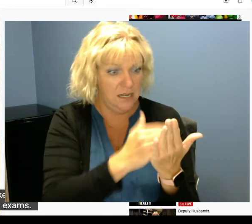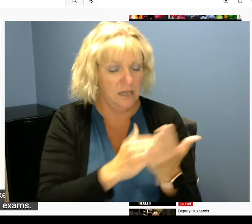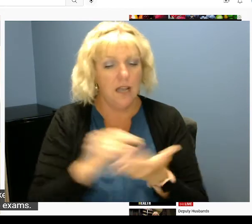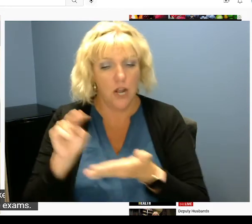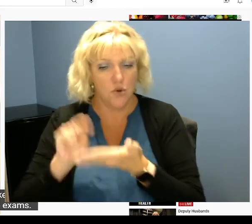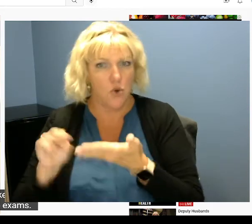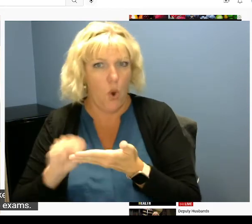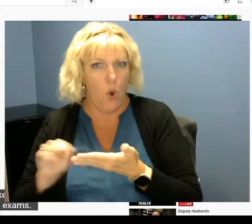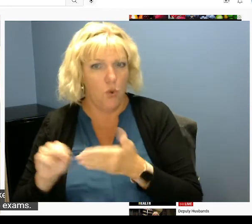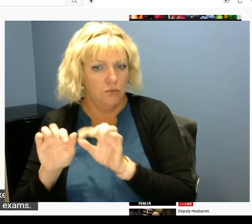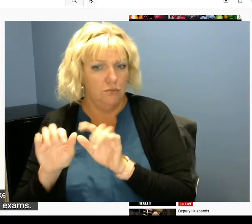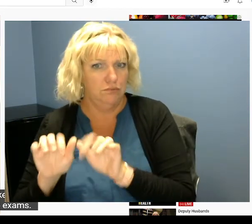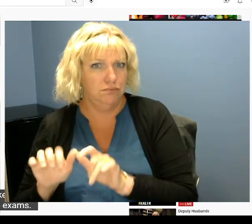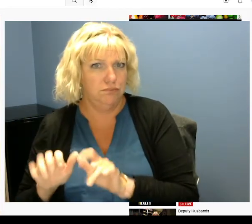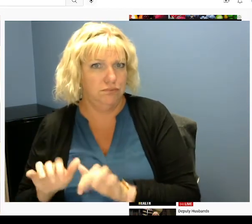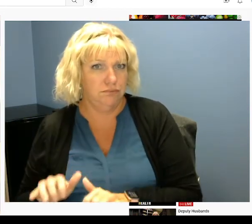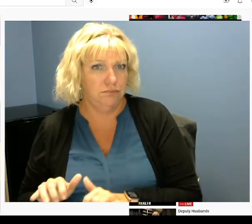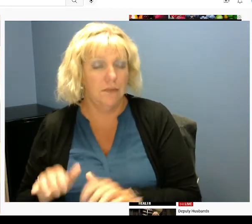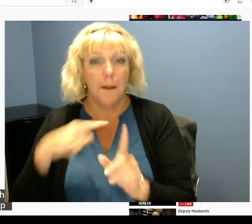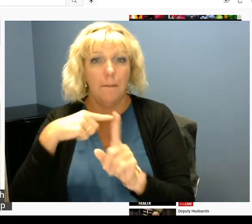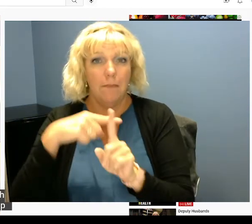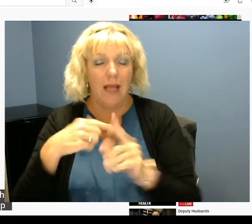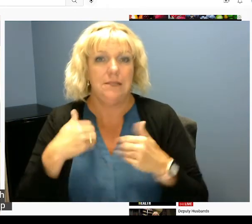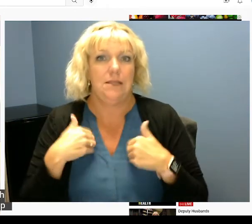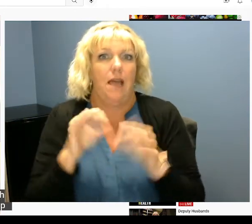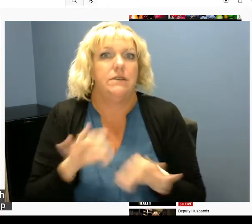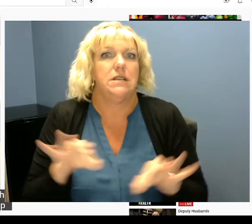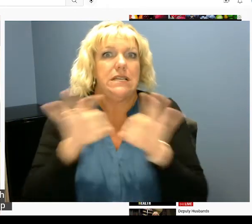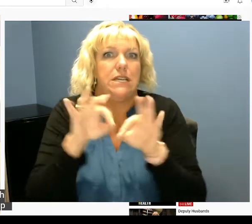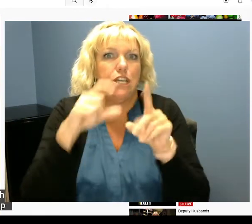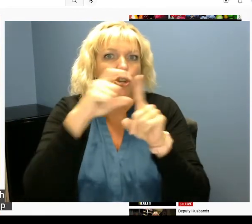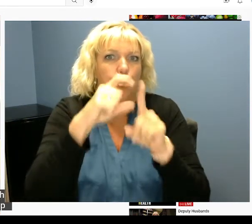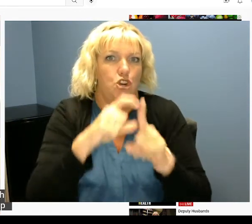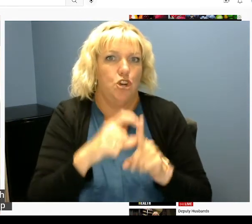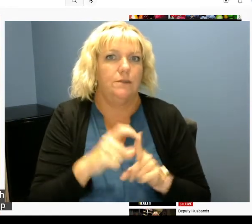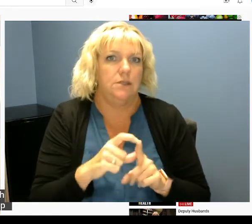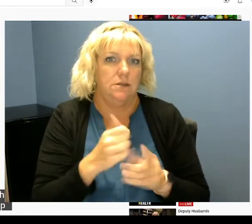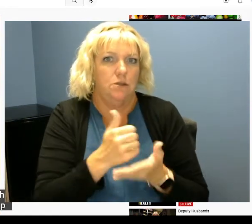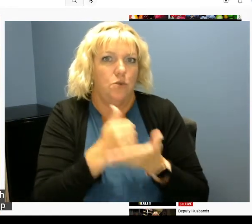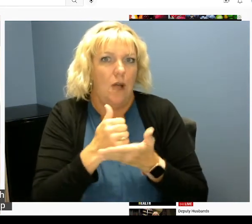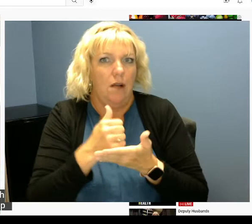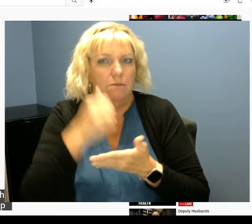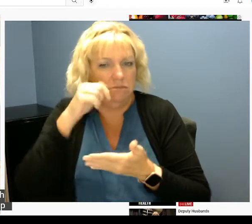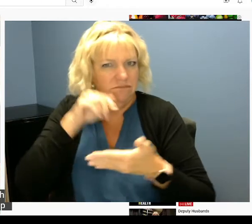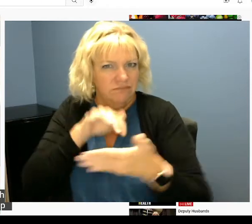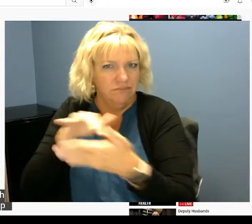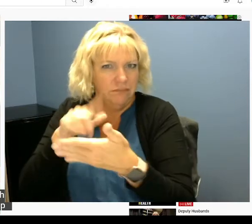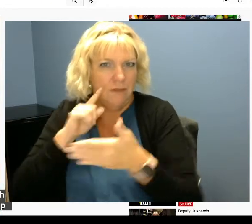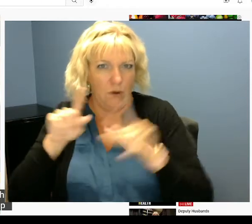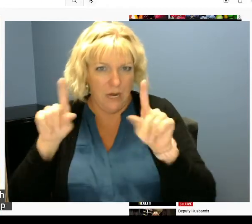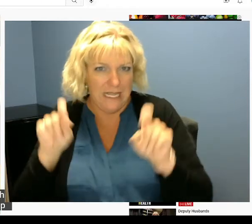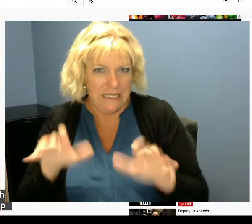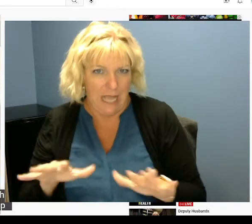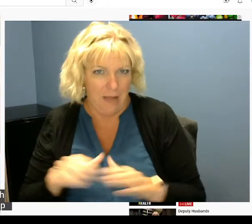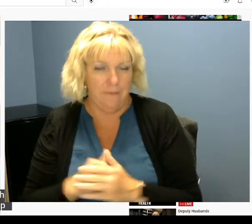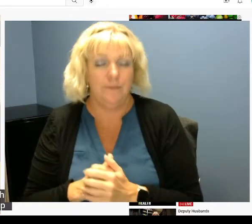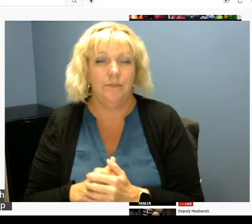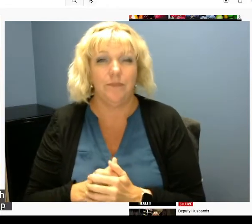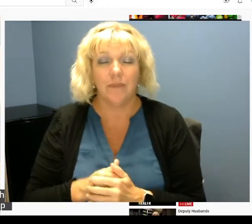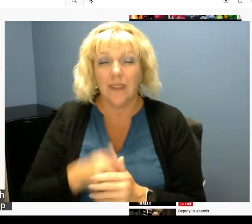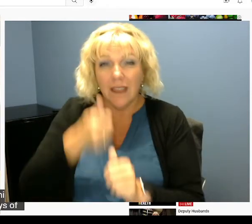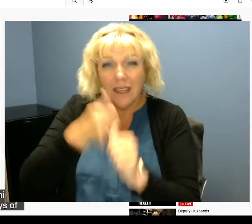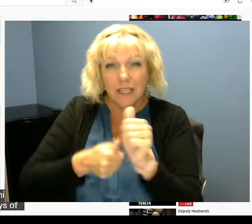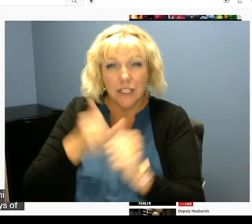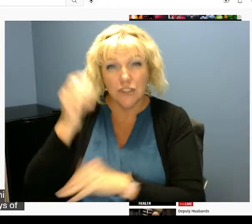going to form the basis of the exams. So in each lecture, I will include this little video just to kind of sum